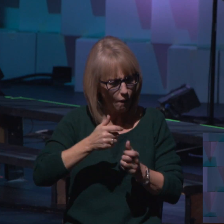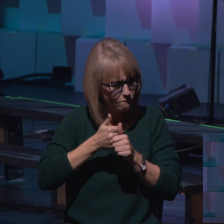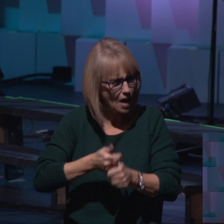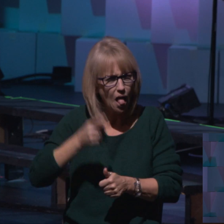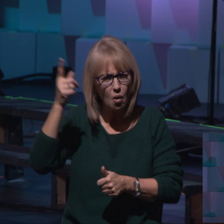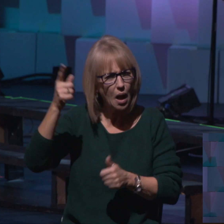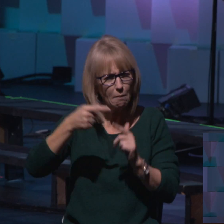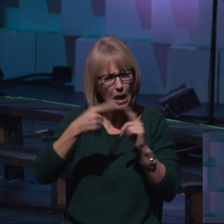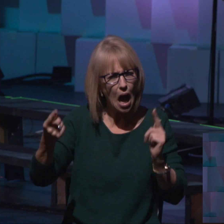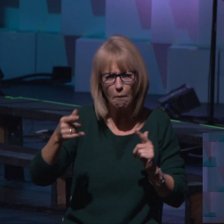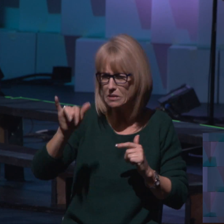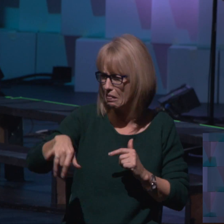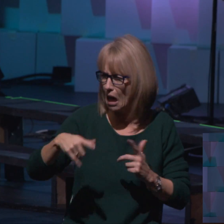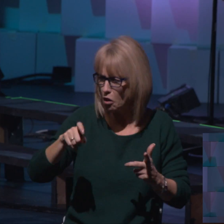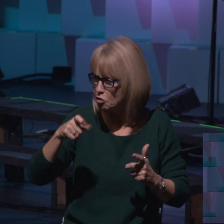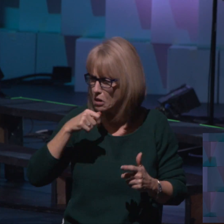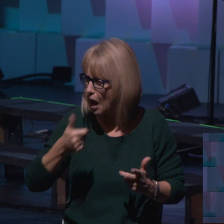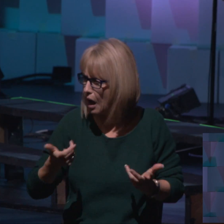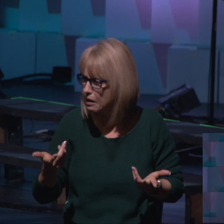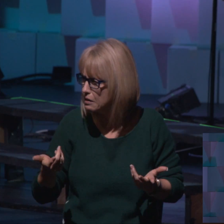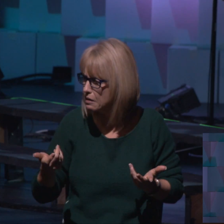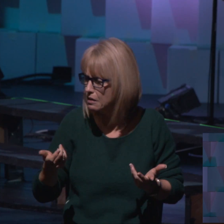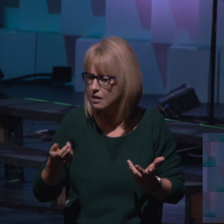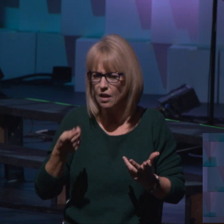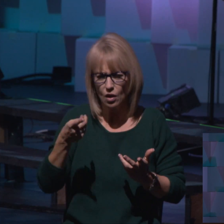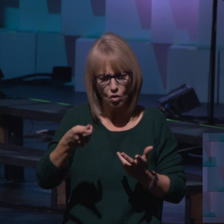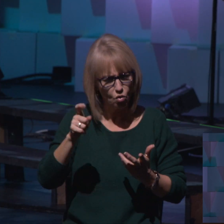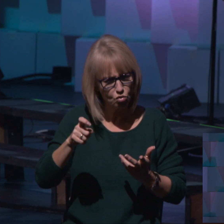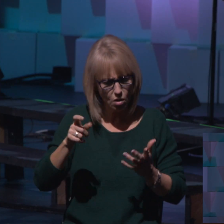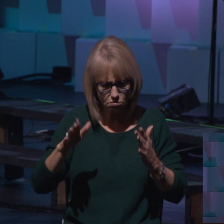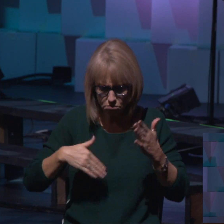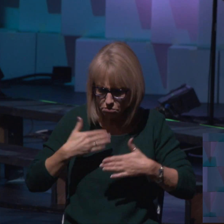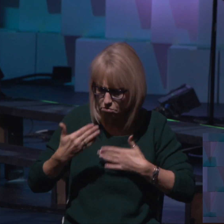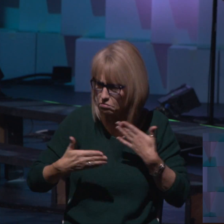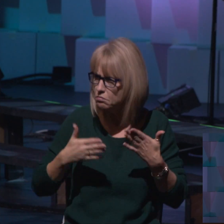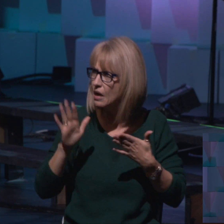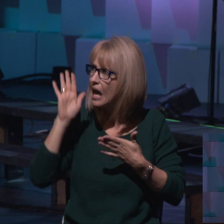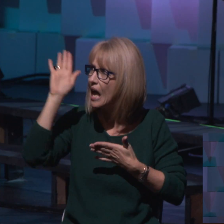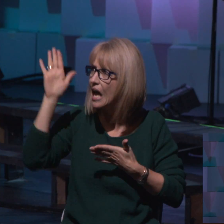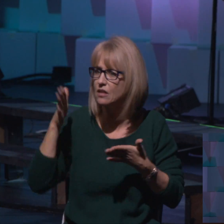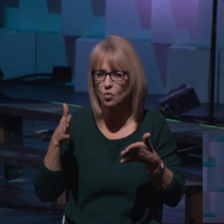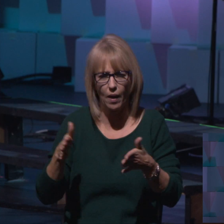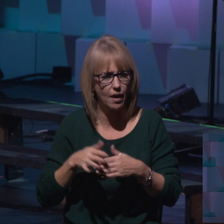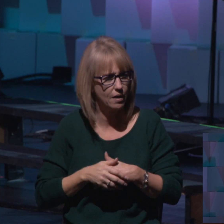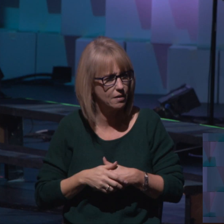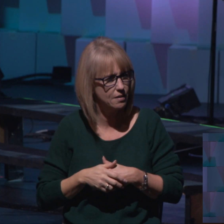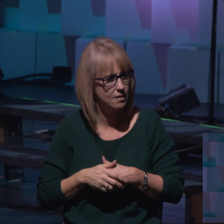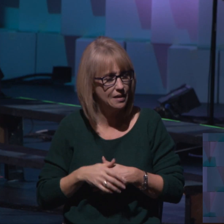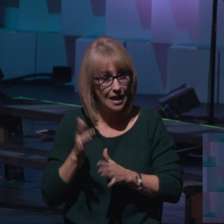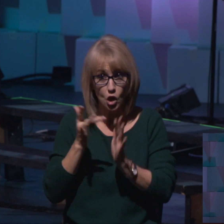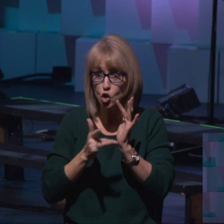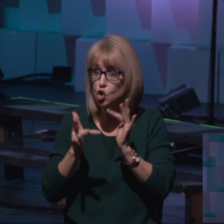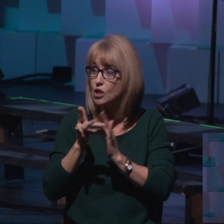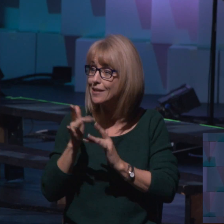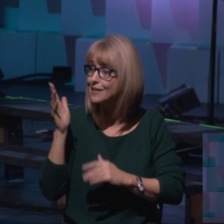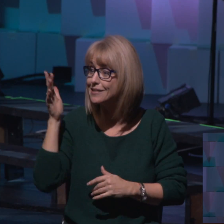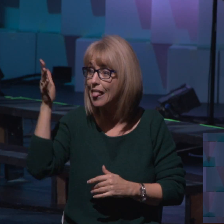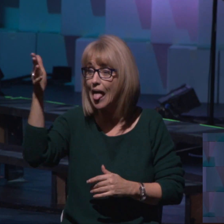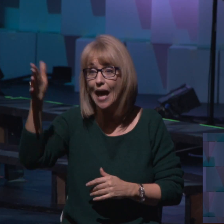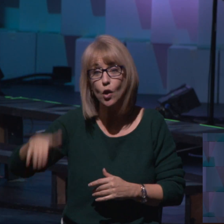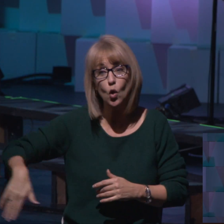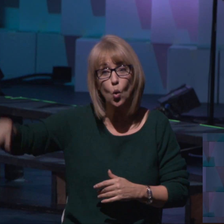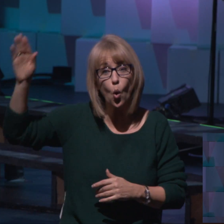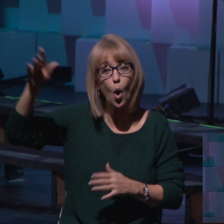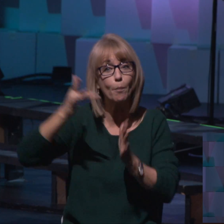words that God chose. This is what you should do and how we should work through it. In fact, the words of Jesus later in Luke chapter